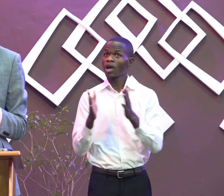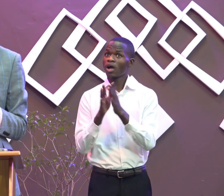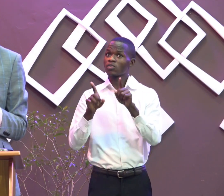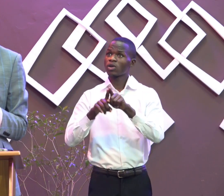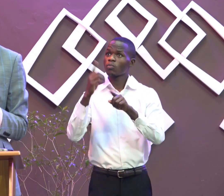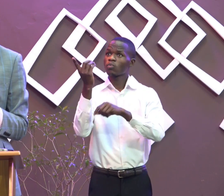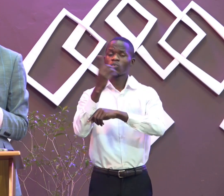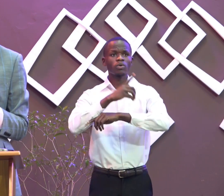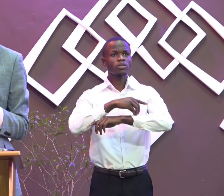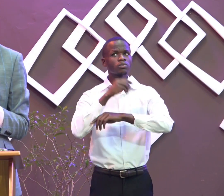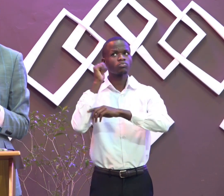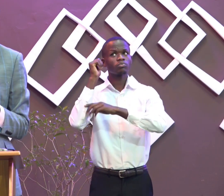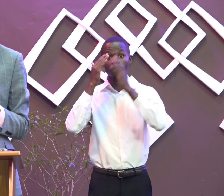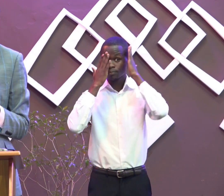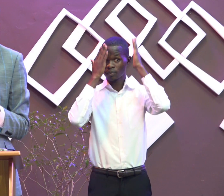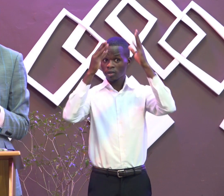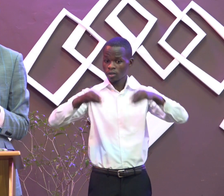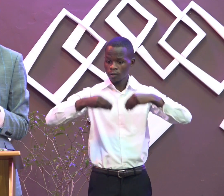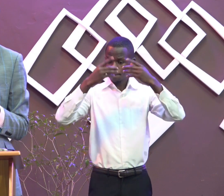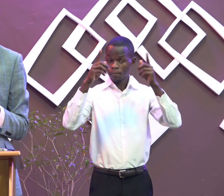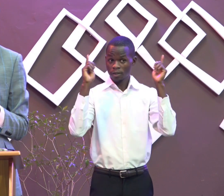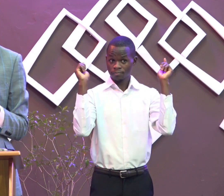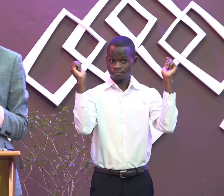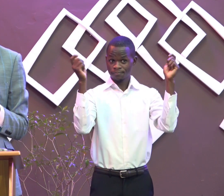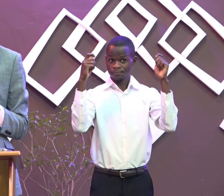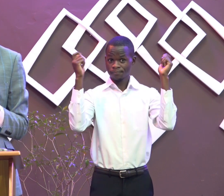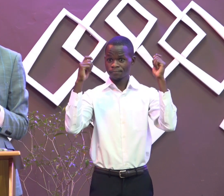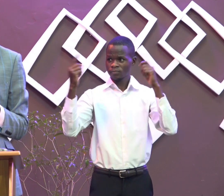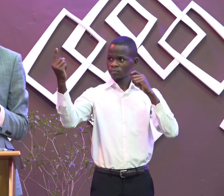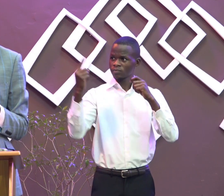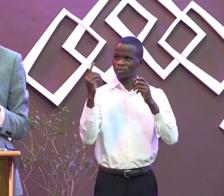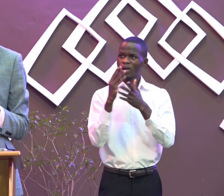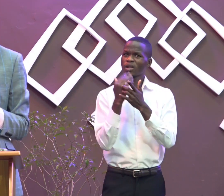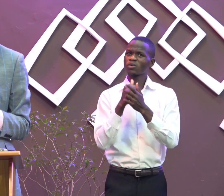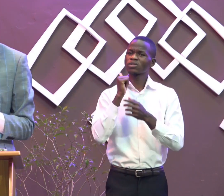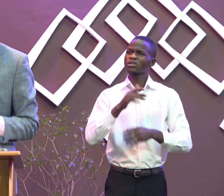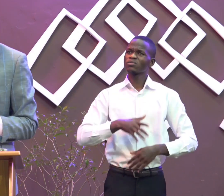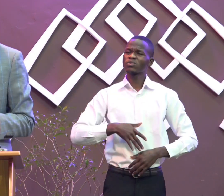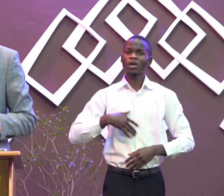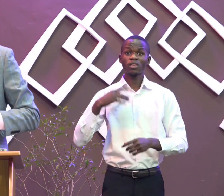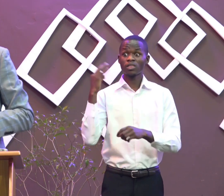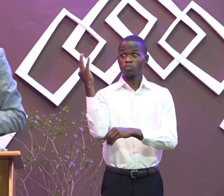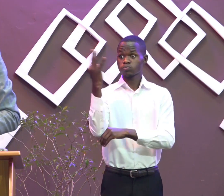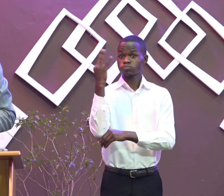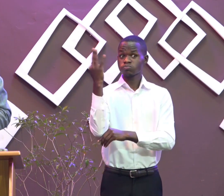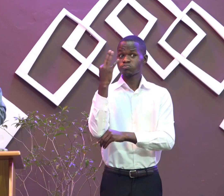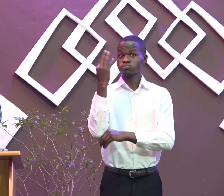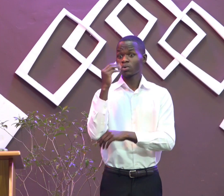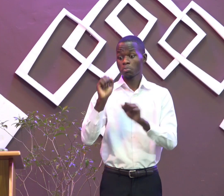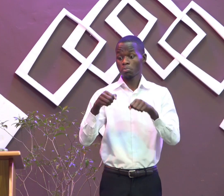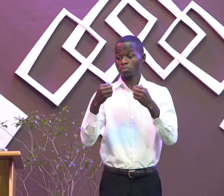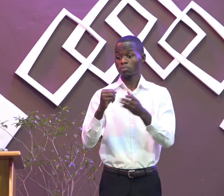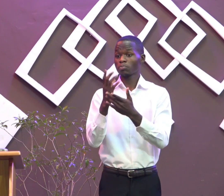ya obujulizi ya gamba ya gendo ekigambo ne kimulema nga ula asambye ettaka ula nga amanyi